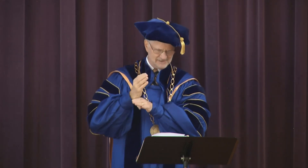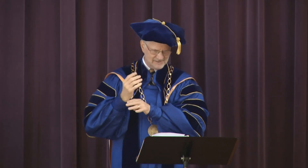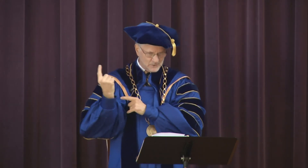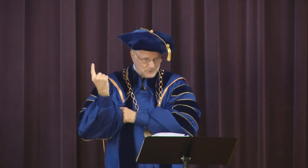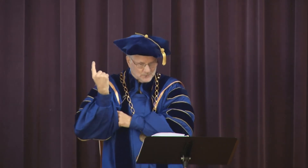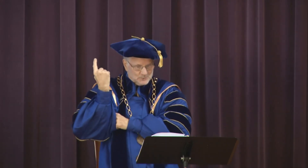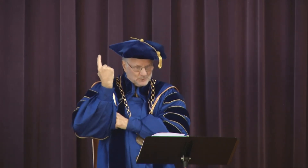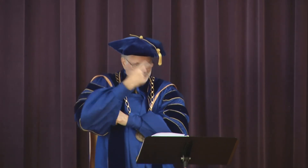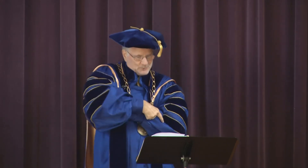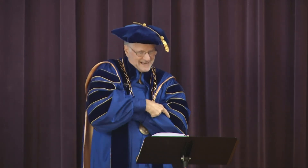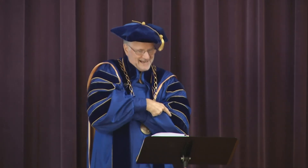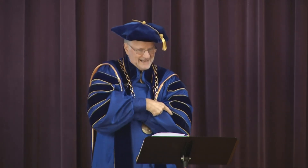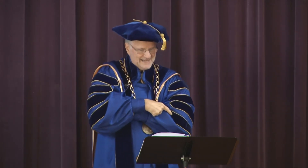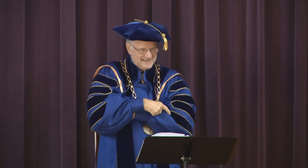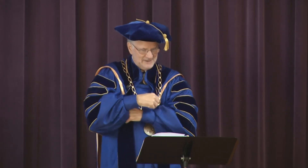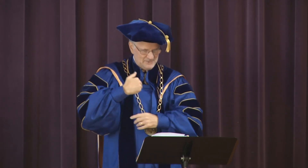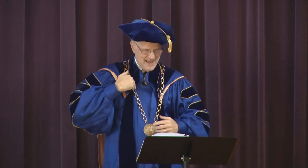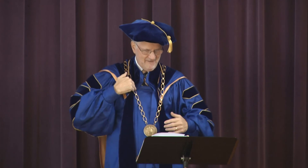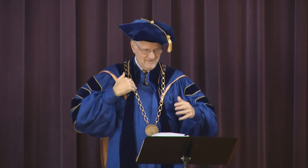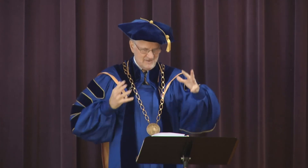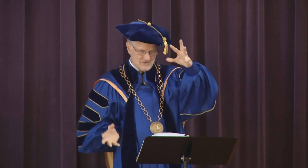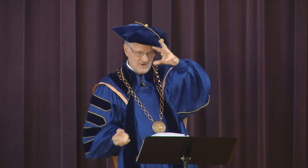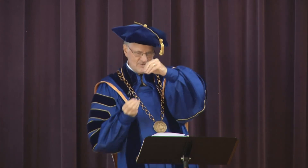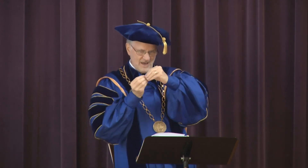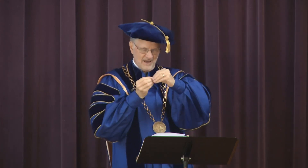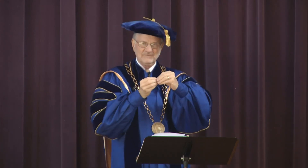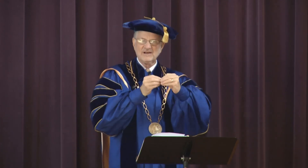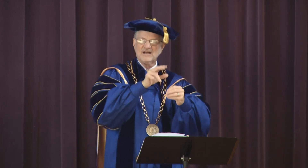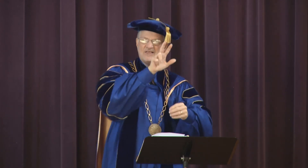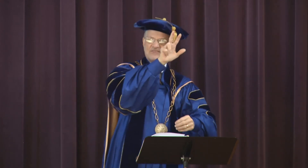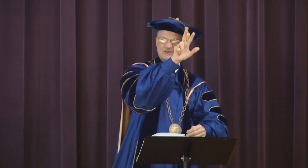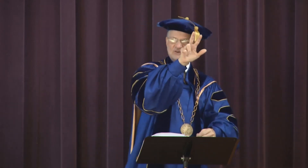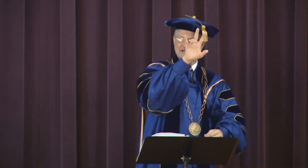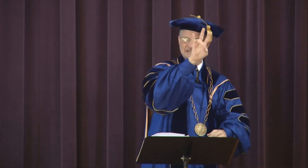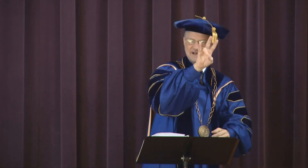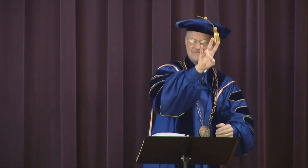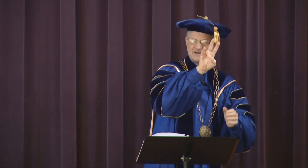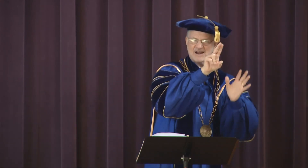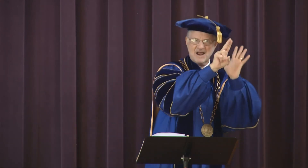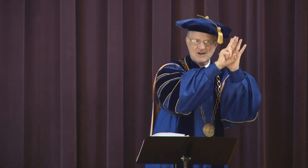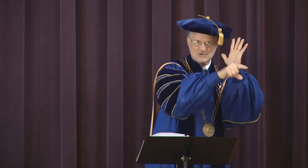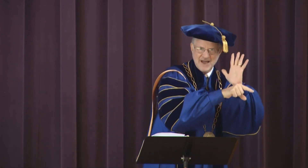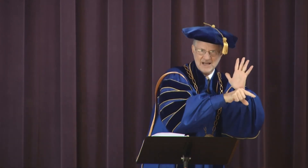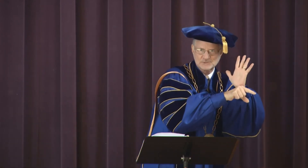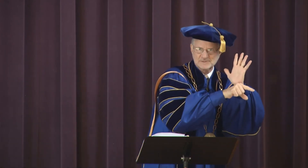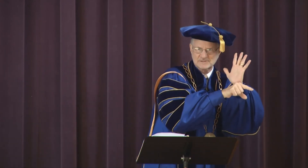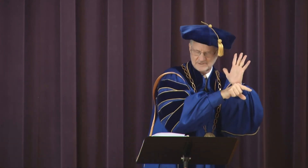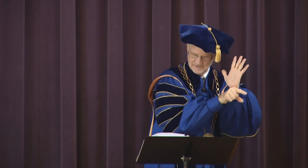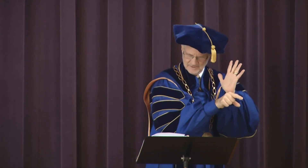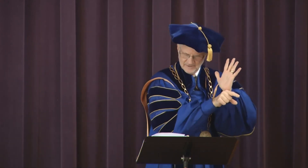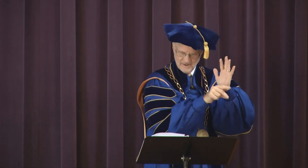in 1963. Now compare that to today. We have a total of 37 undergraduate